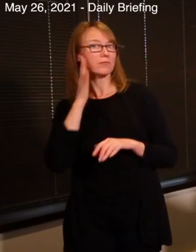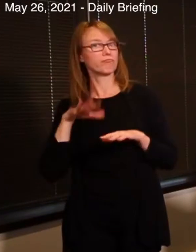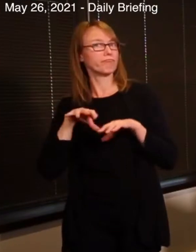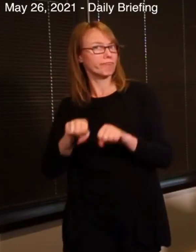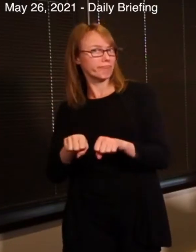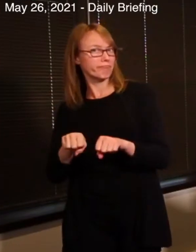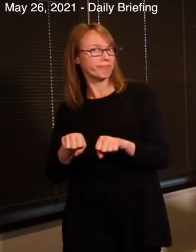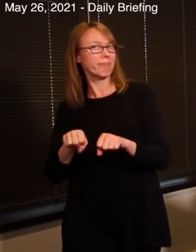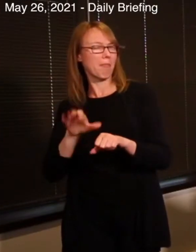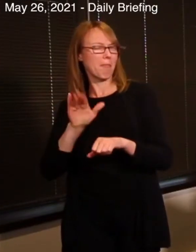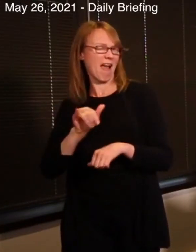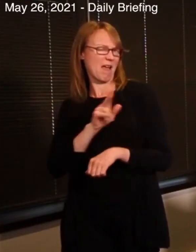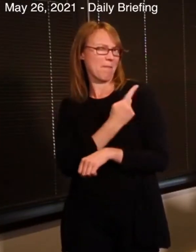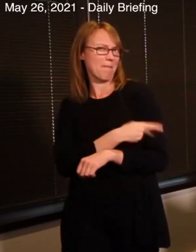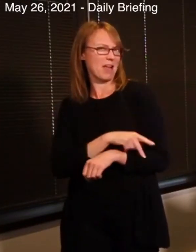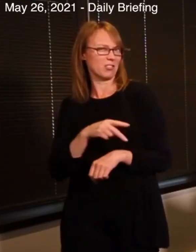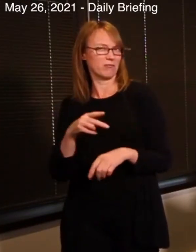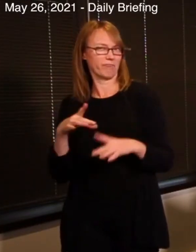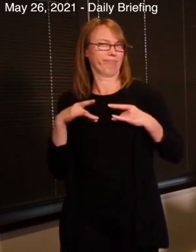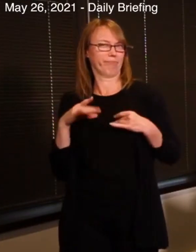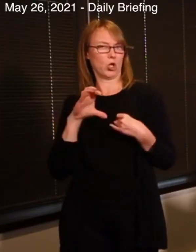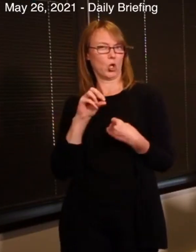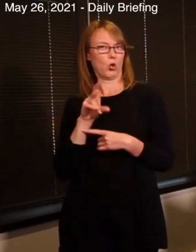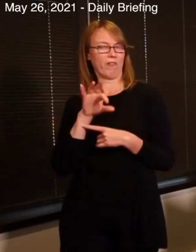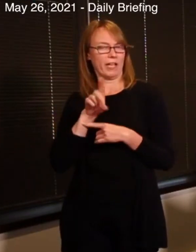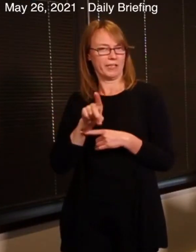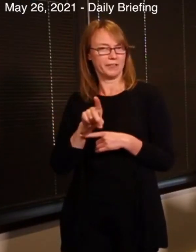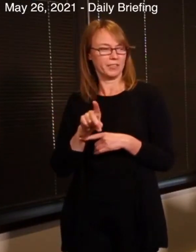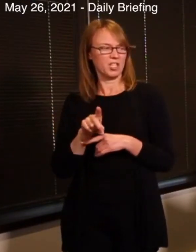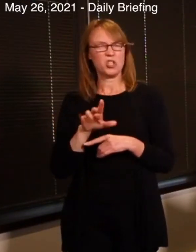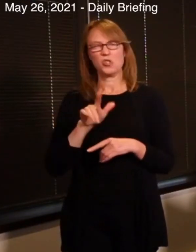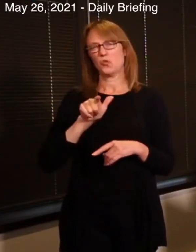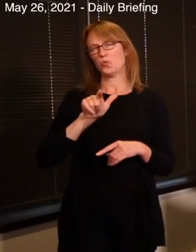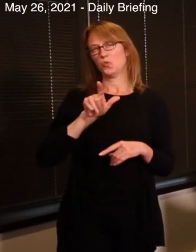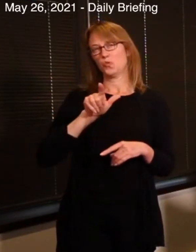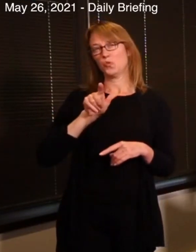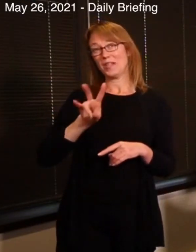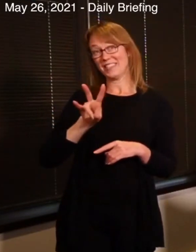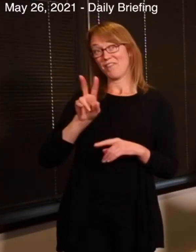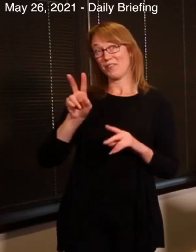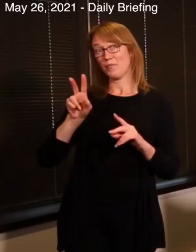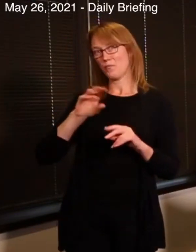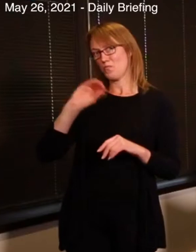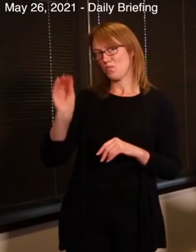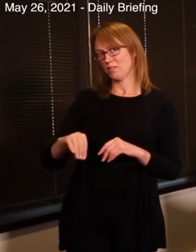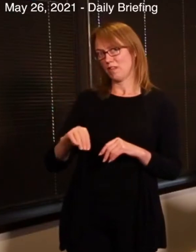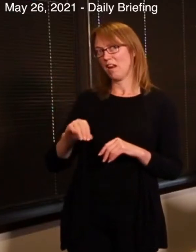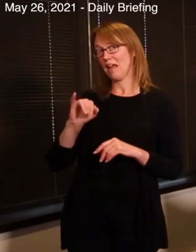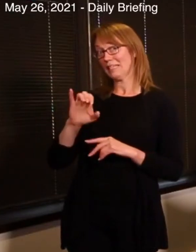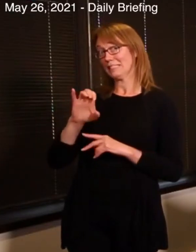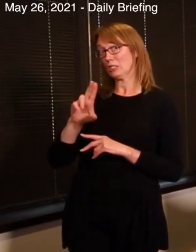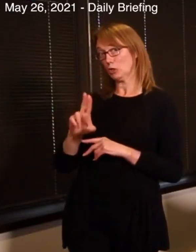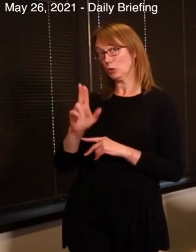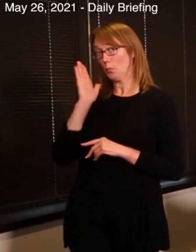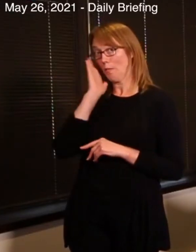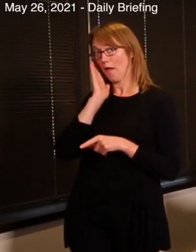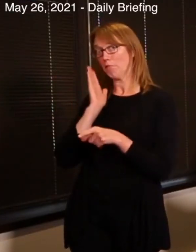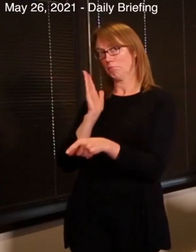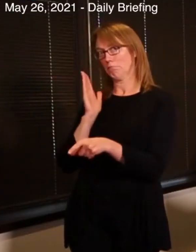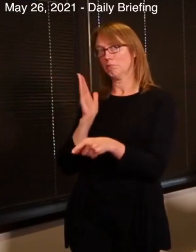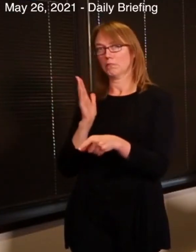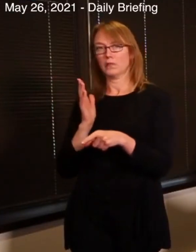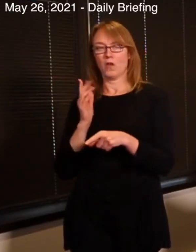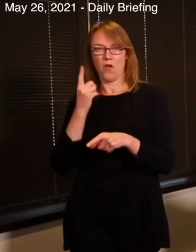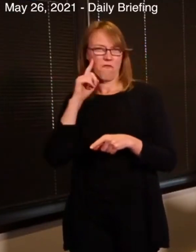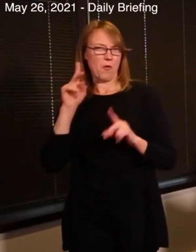COVID, and around 7% of total ICU beds occupied by COVID. So if you remember last week, that number was up a little bit. It